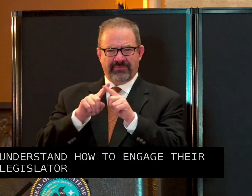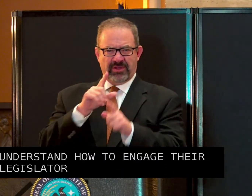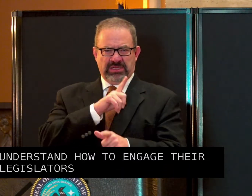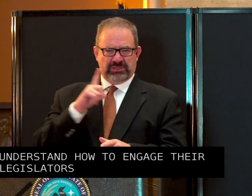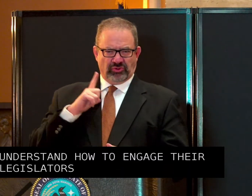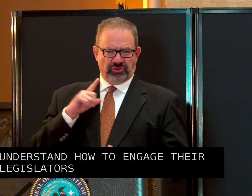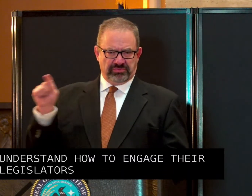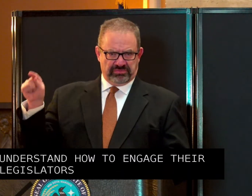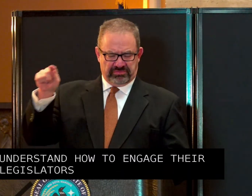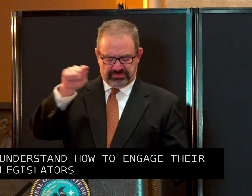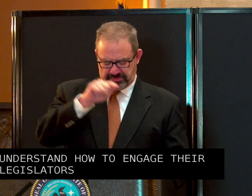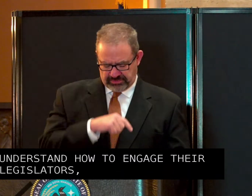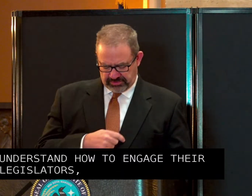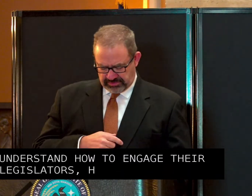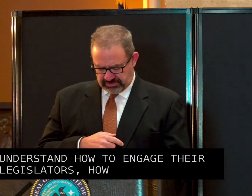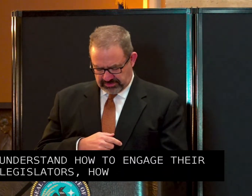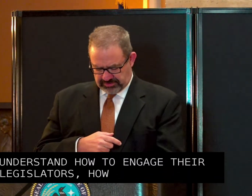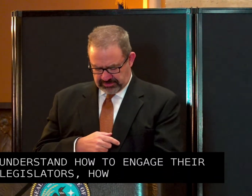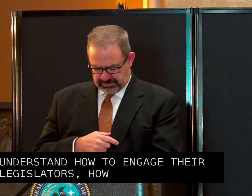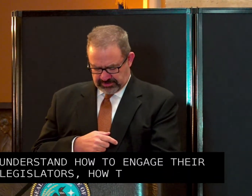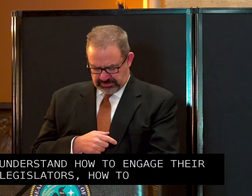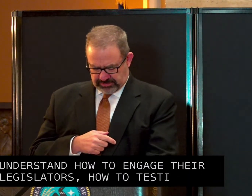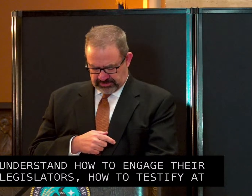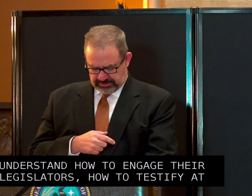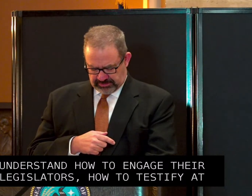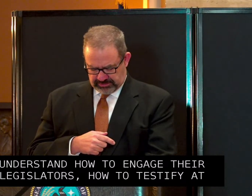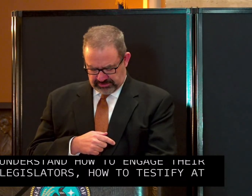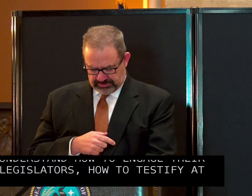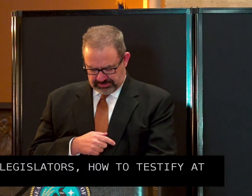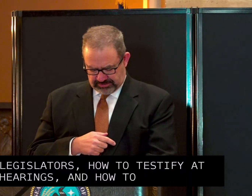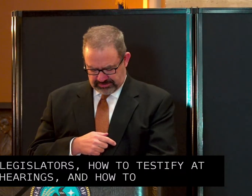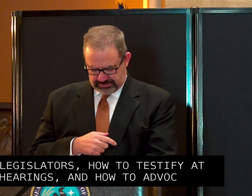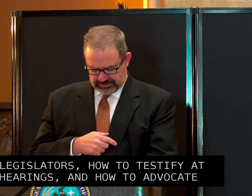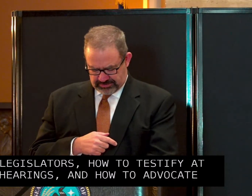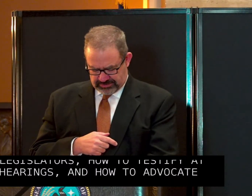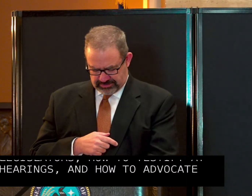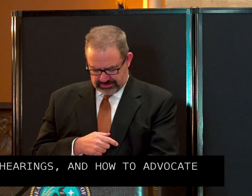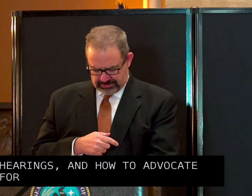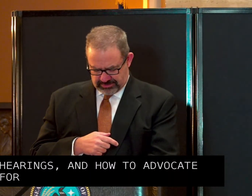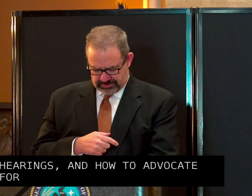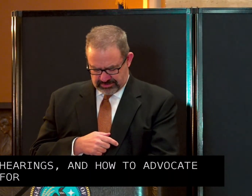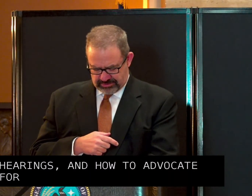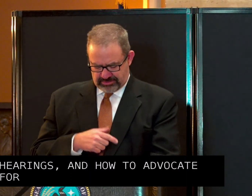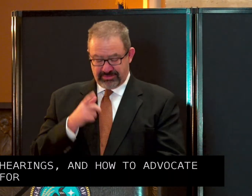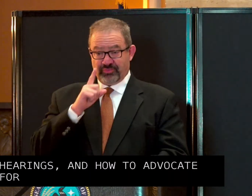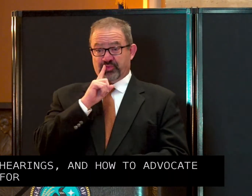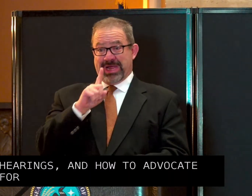How to testify at hearings, and how to advocate for their rights.